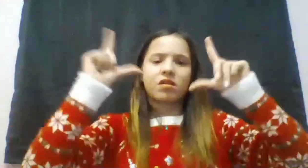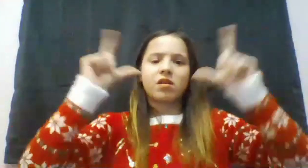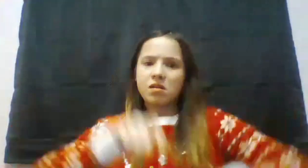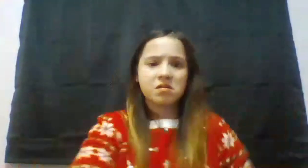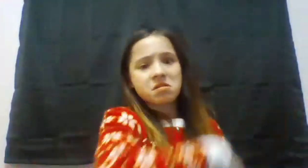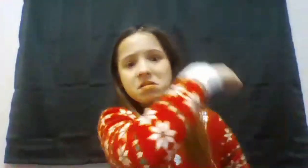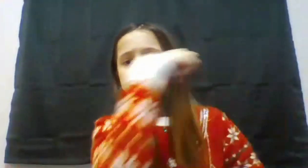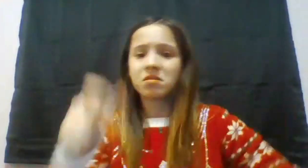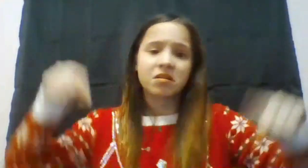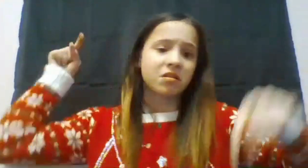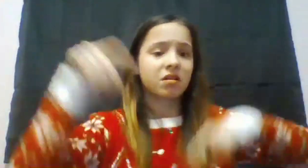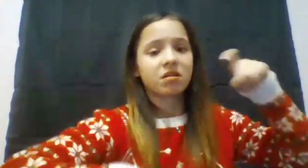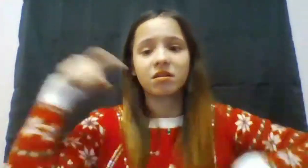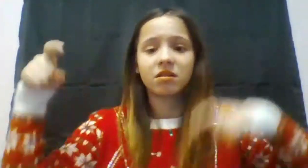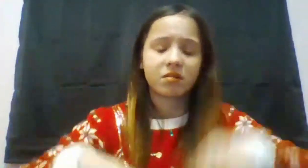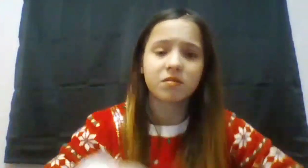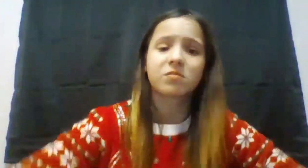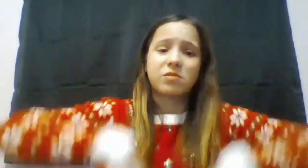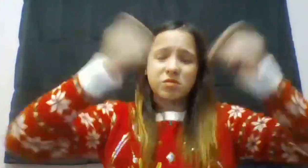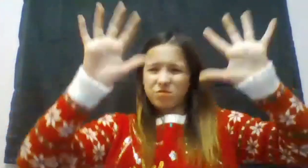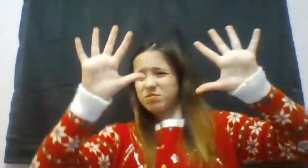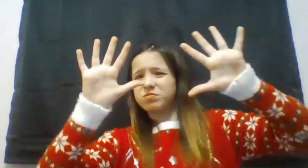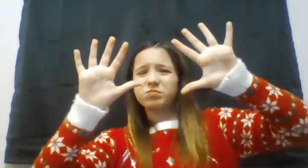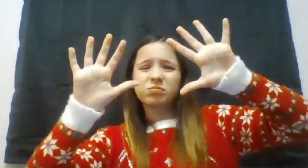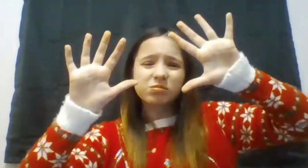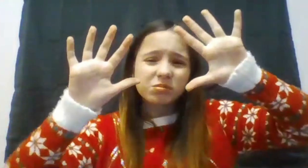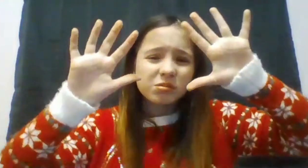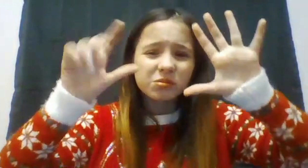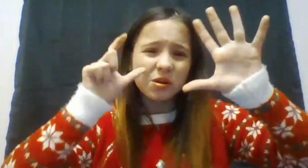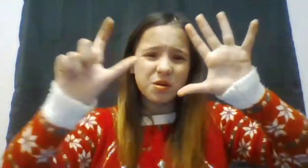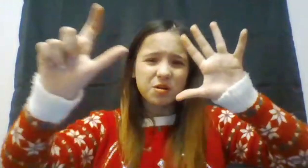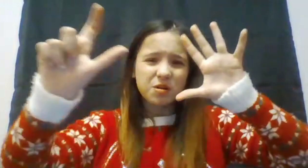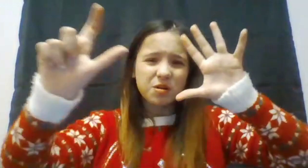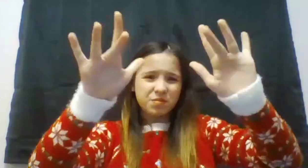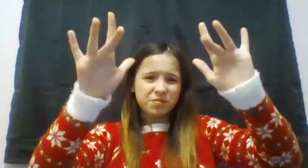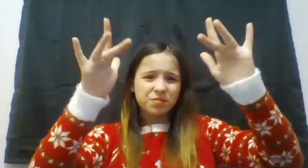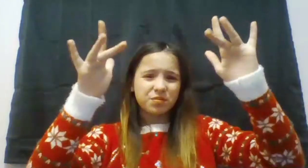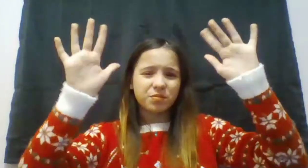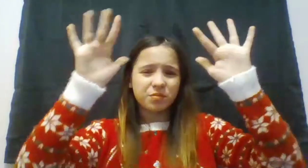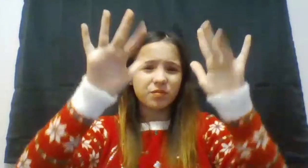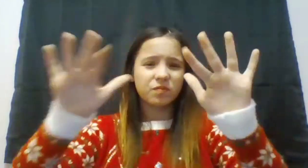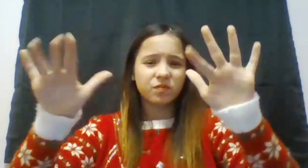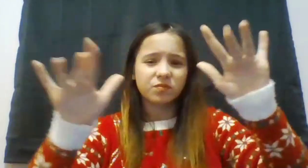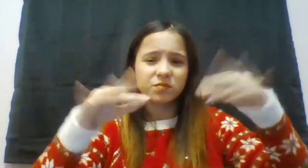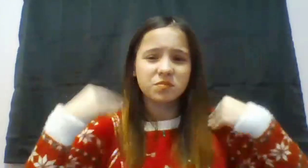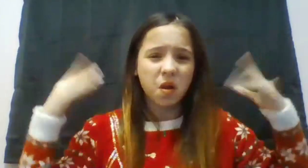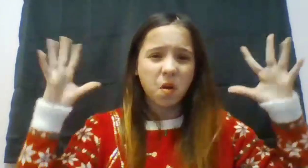When out on the roof there arose such a clatter, I sprang from my bed to see what was the matter.